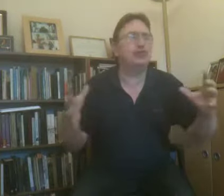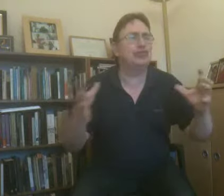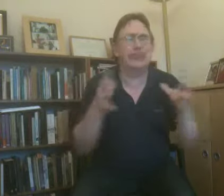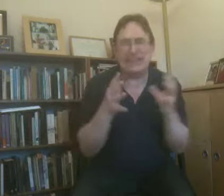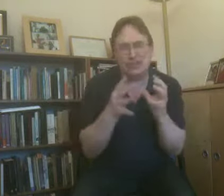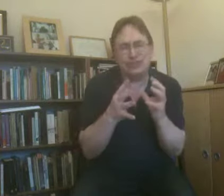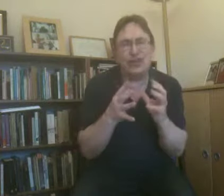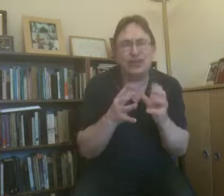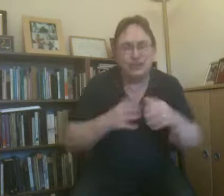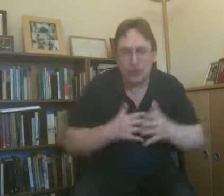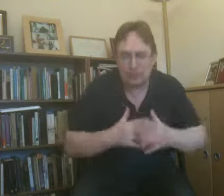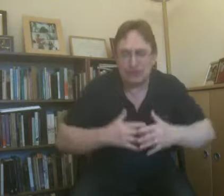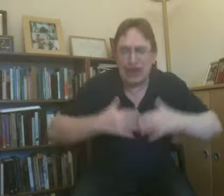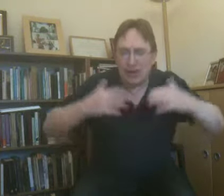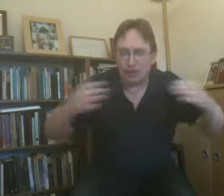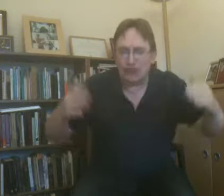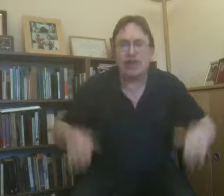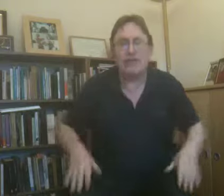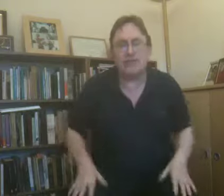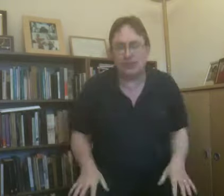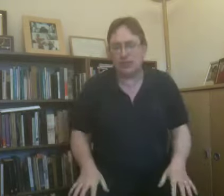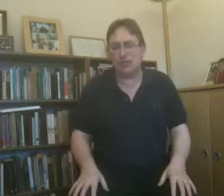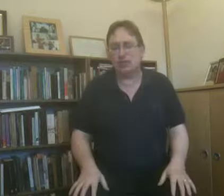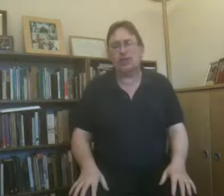just to insiders, but to outsiders as well.